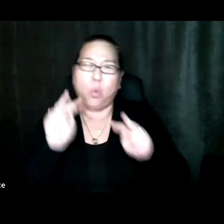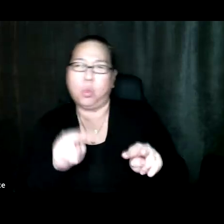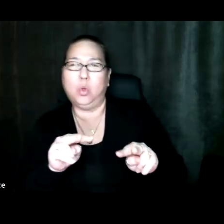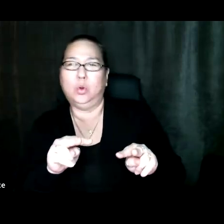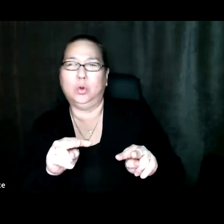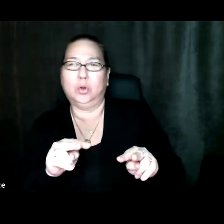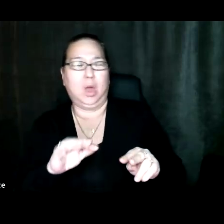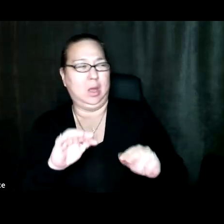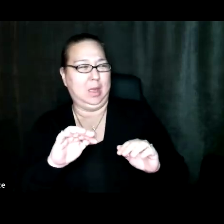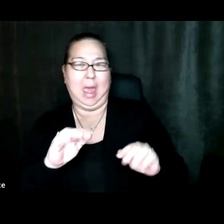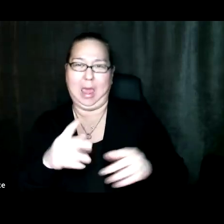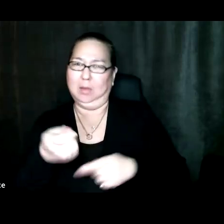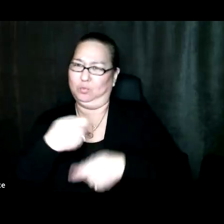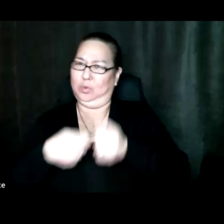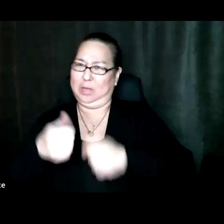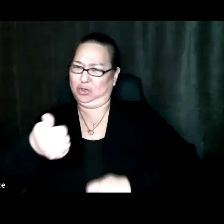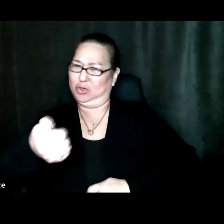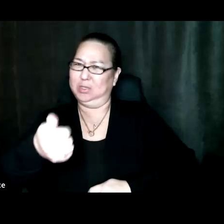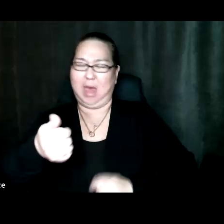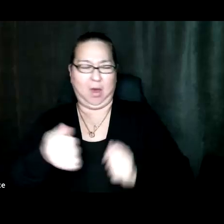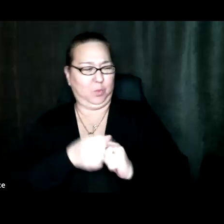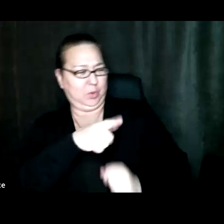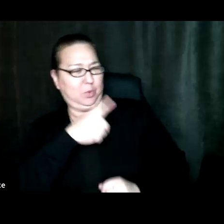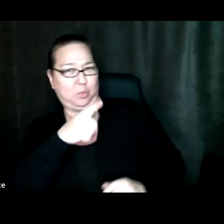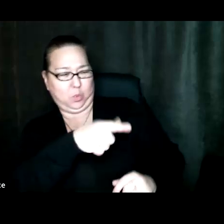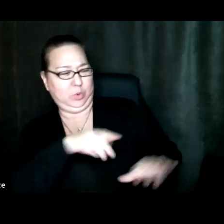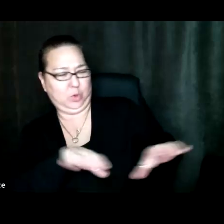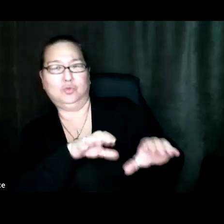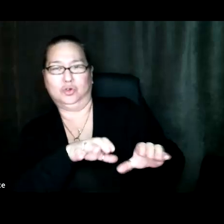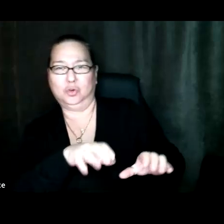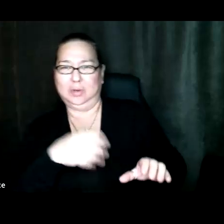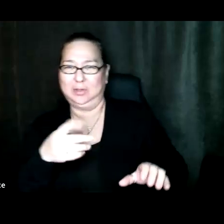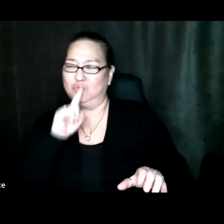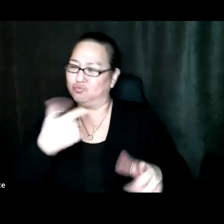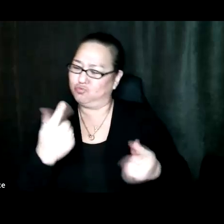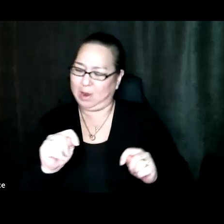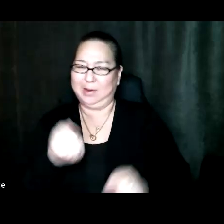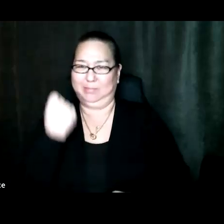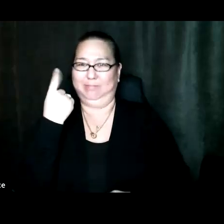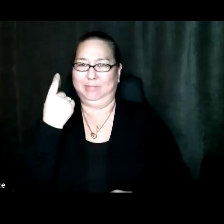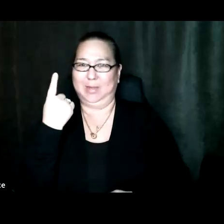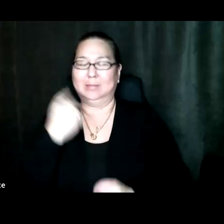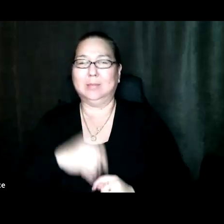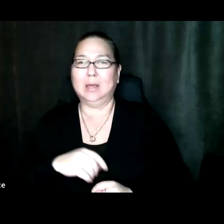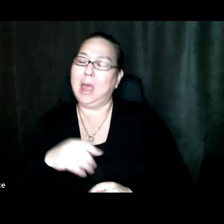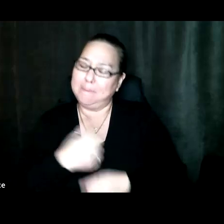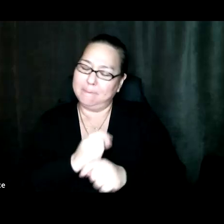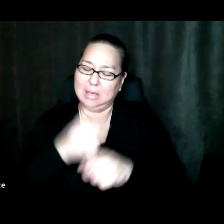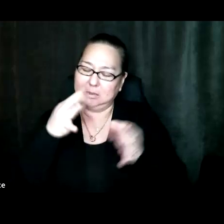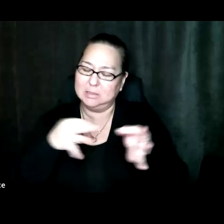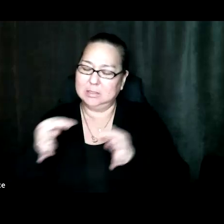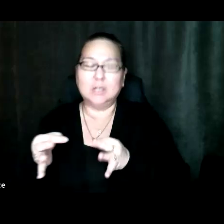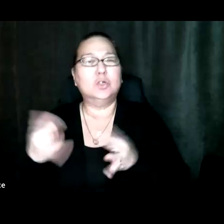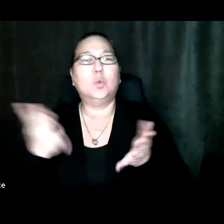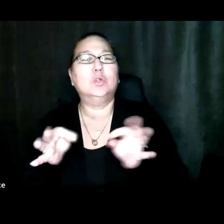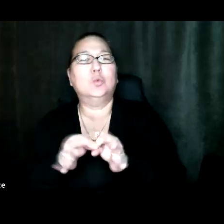bring reason, logic, understanding, curiosity, and good faith into these discussions, and please make decisions that are worthy of the students of Boston.